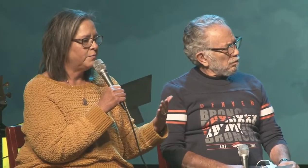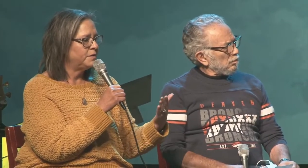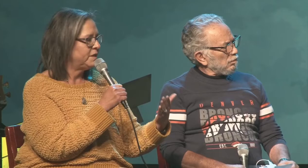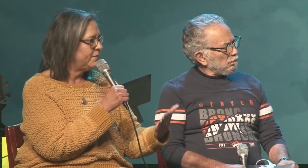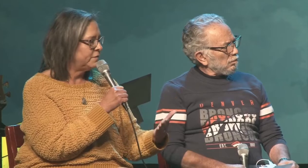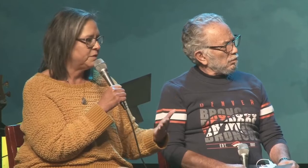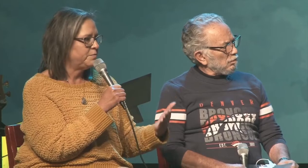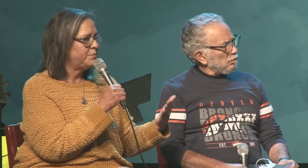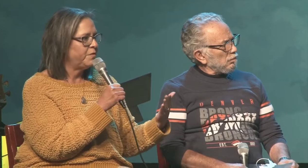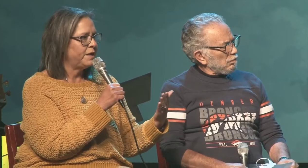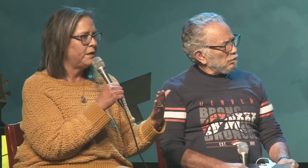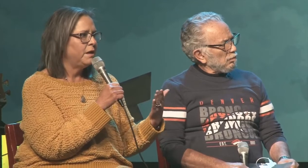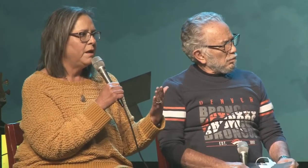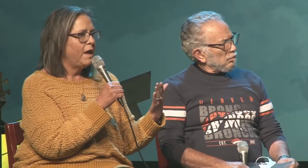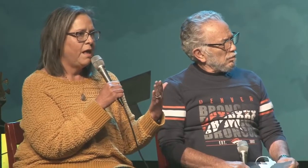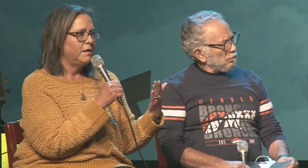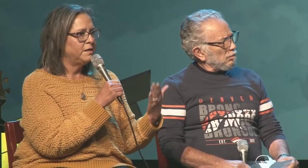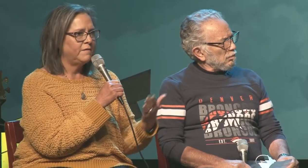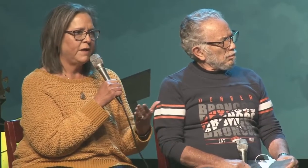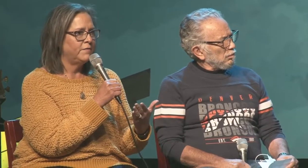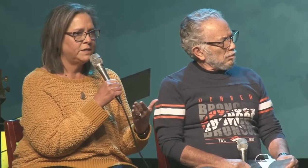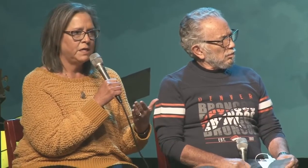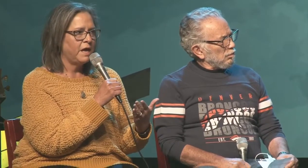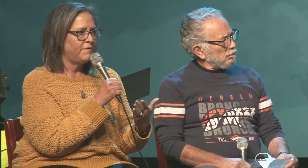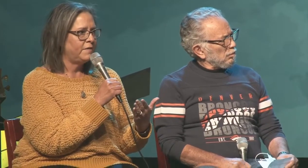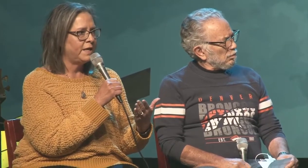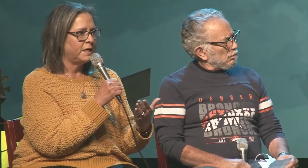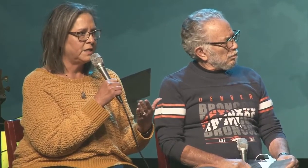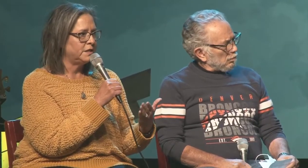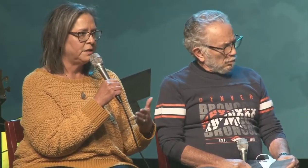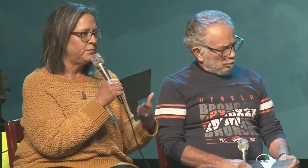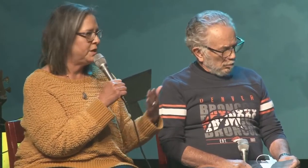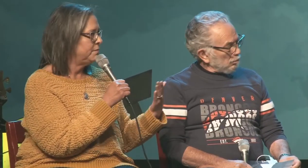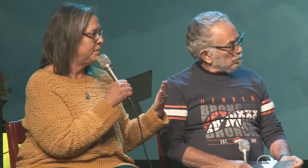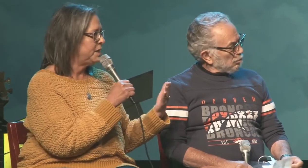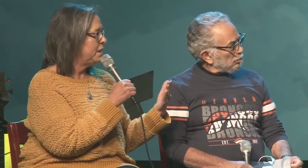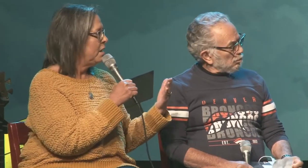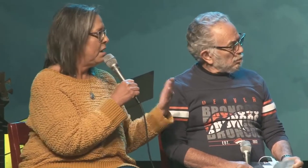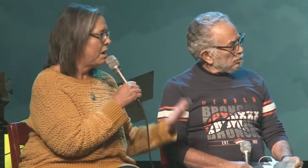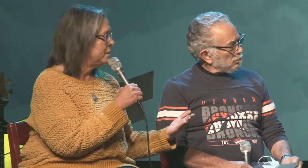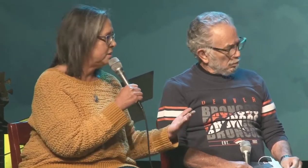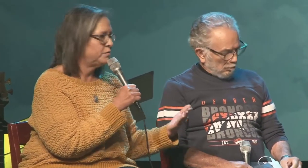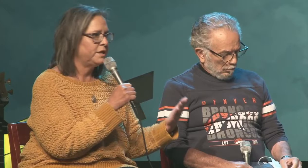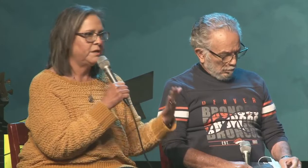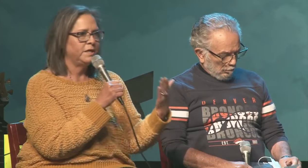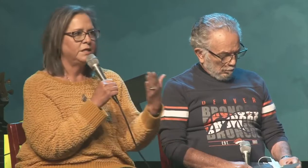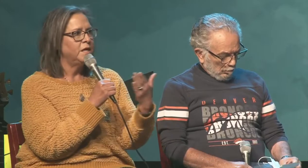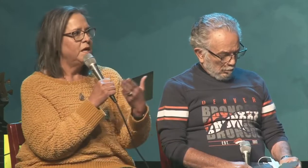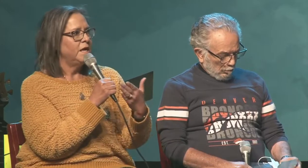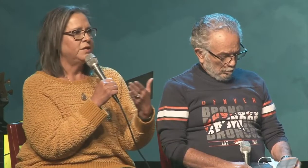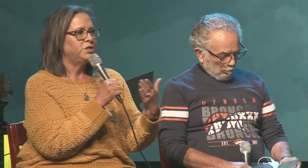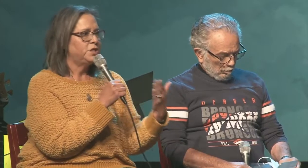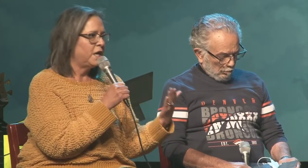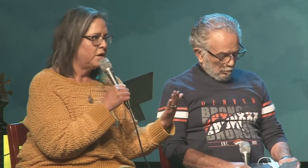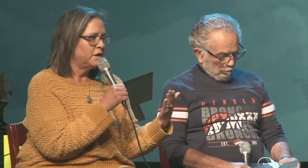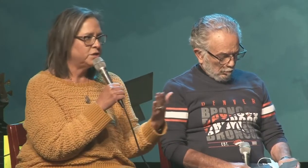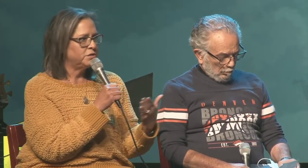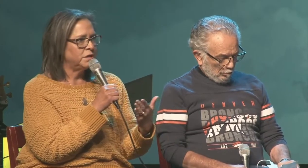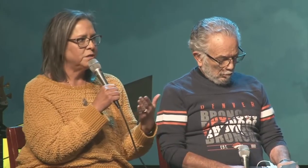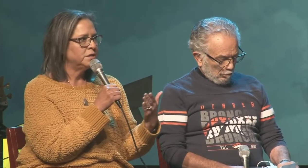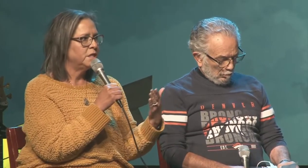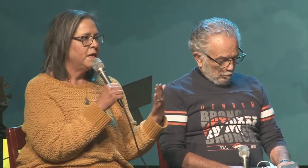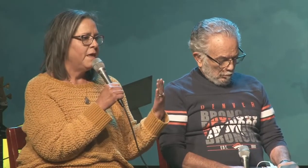fellow believers, people that live everyday life like us and that we can be honest with and share